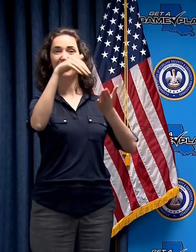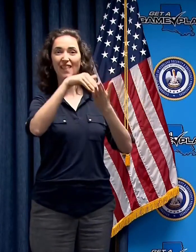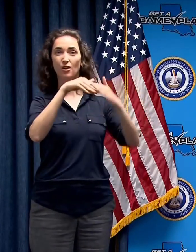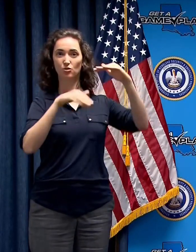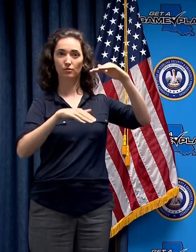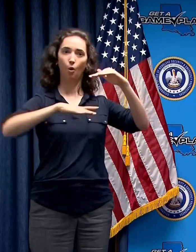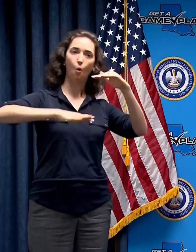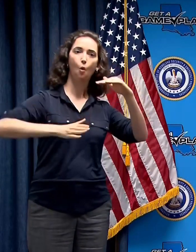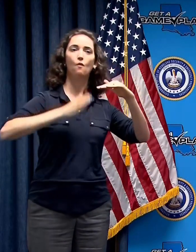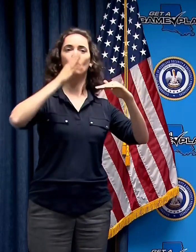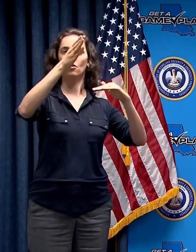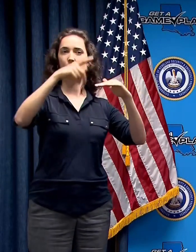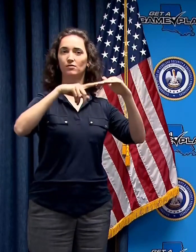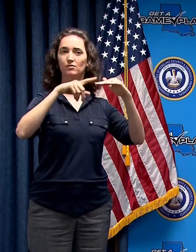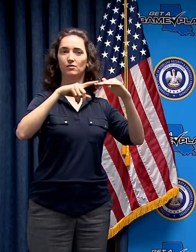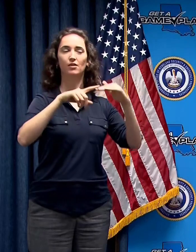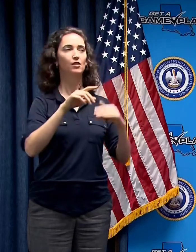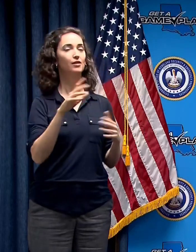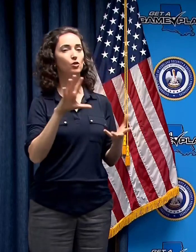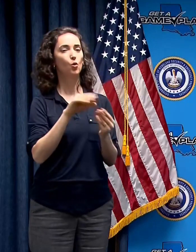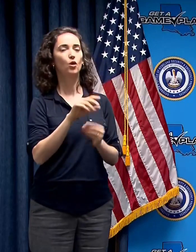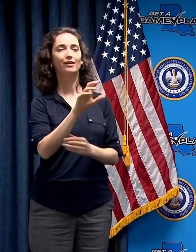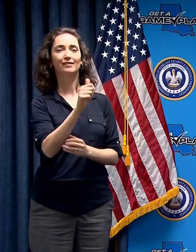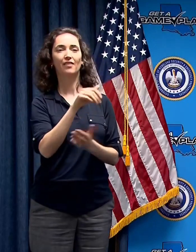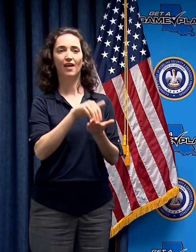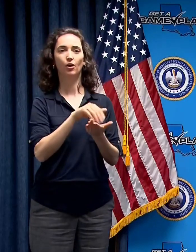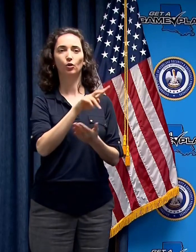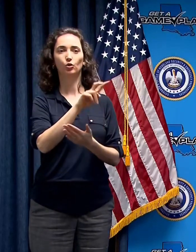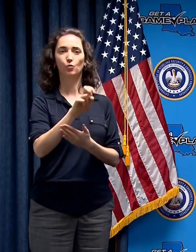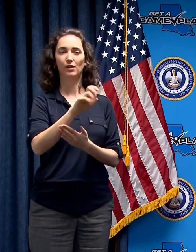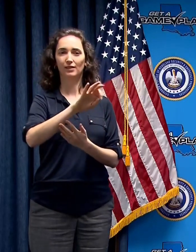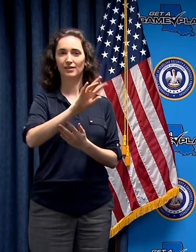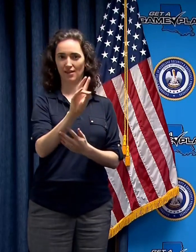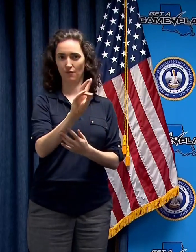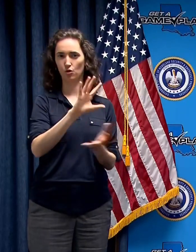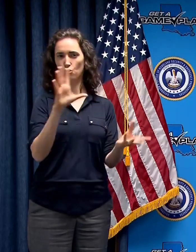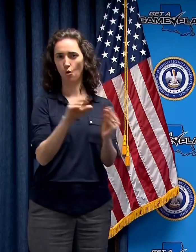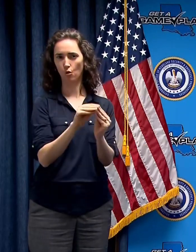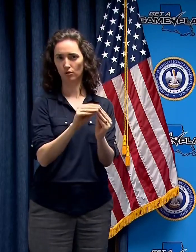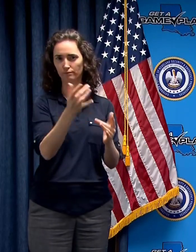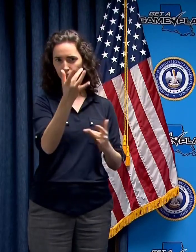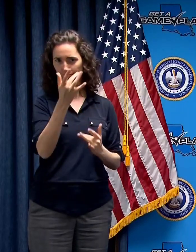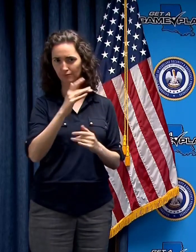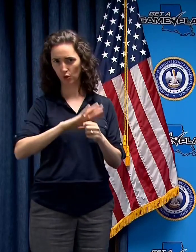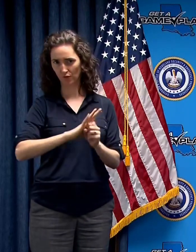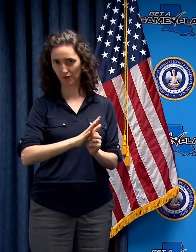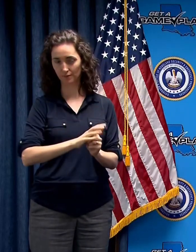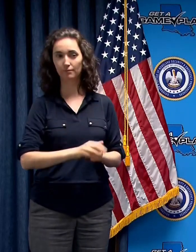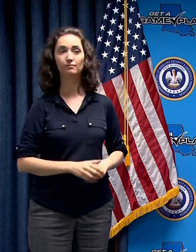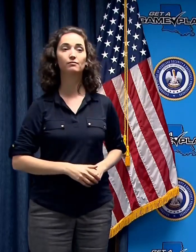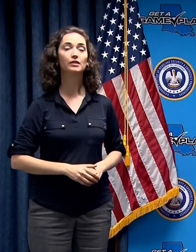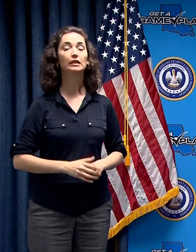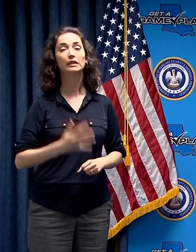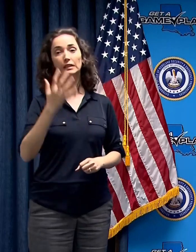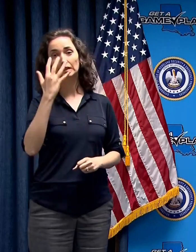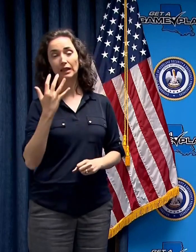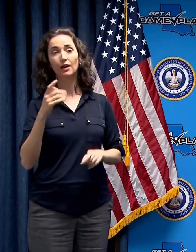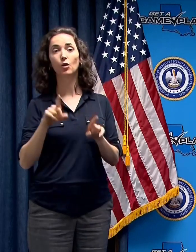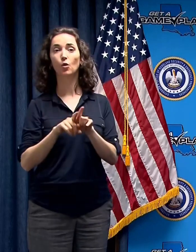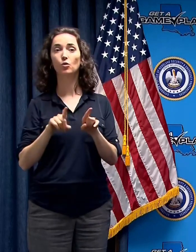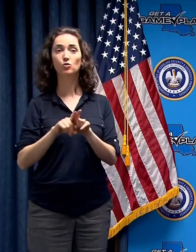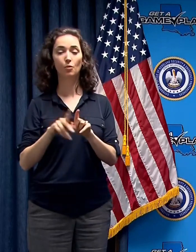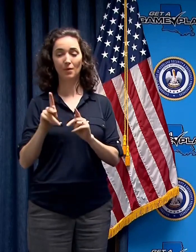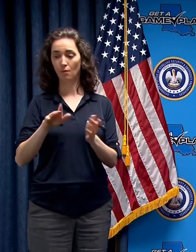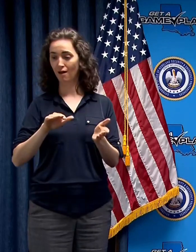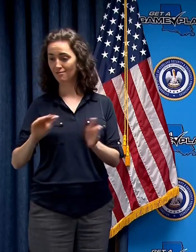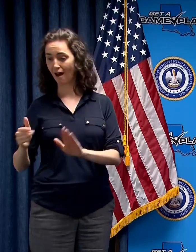cases statewide, 10,297 to be exact. Sadly, we also had an increase of 60 deaths. The total